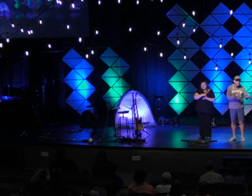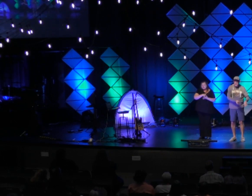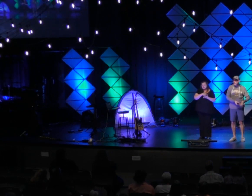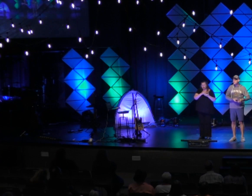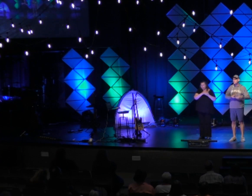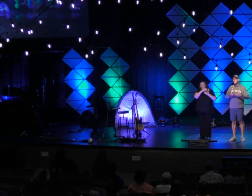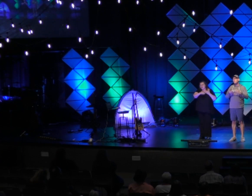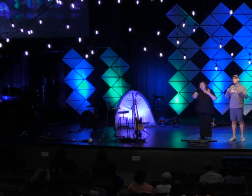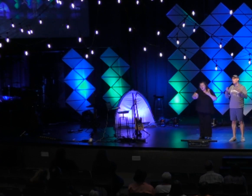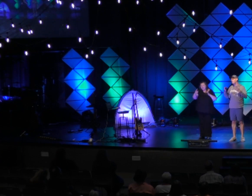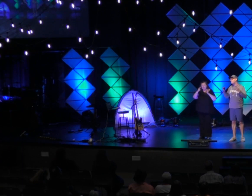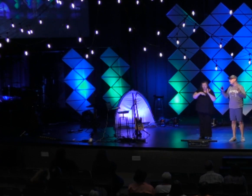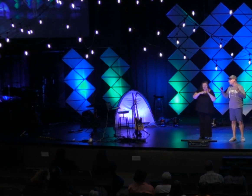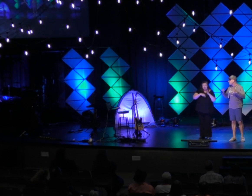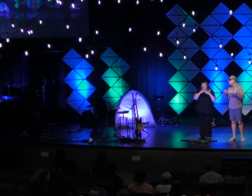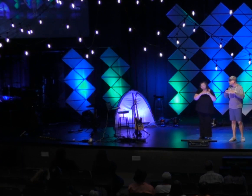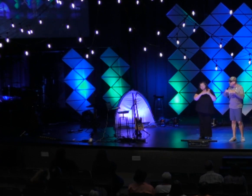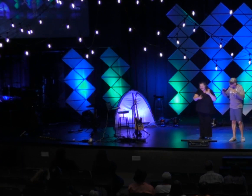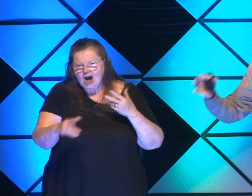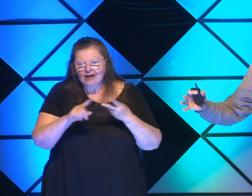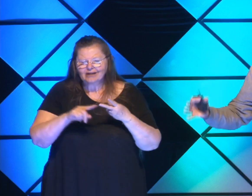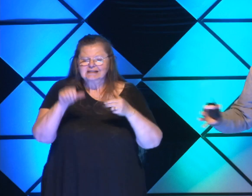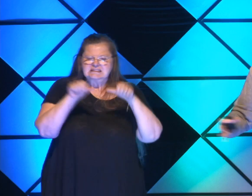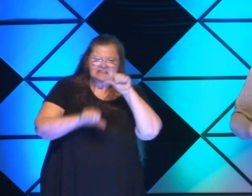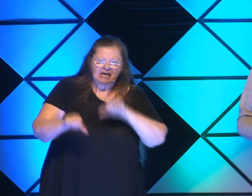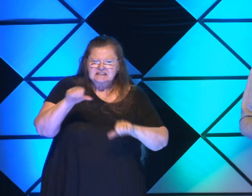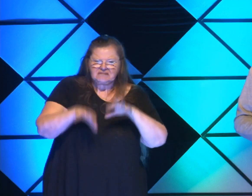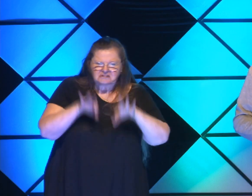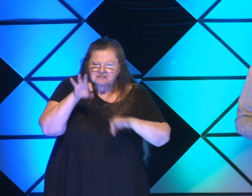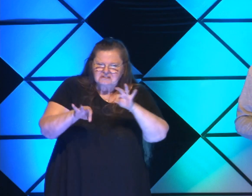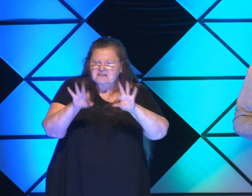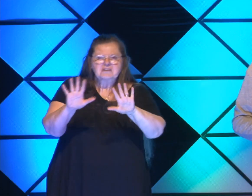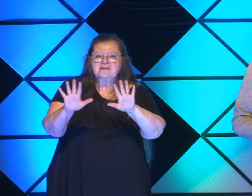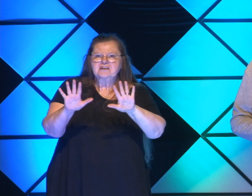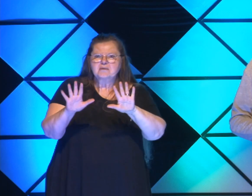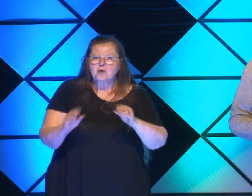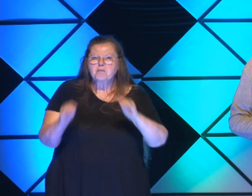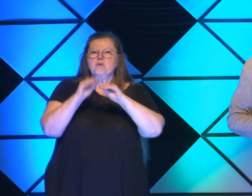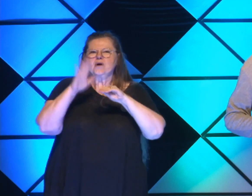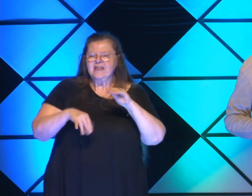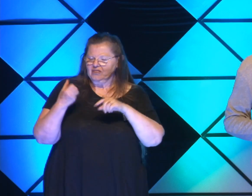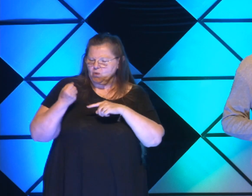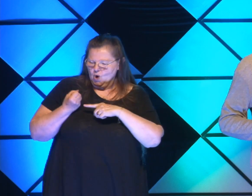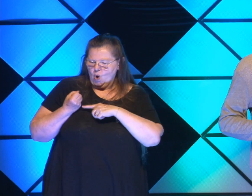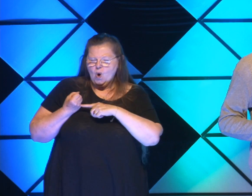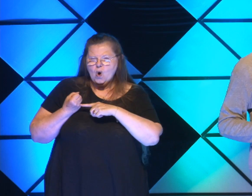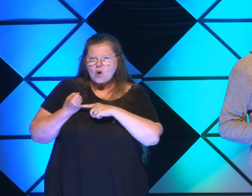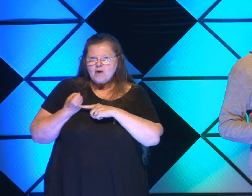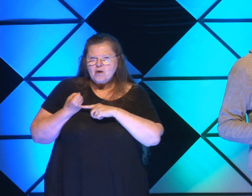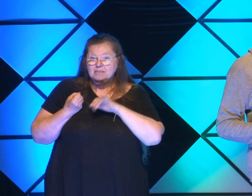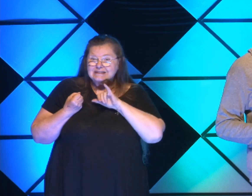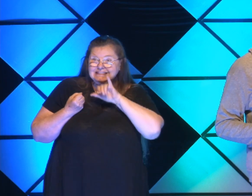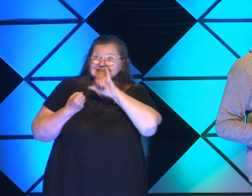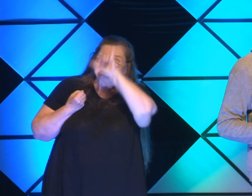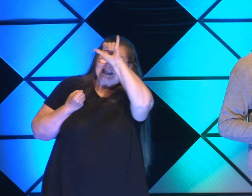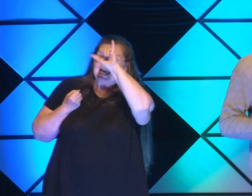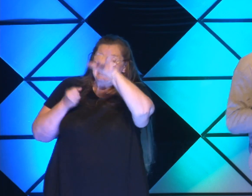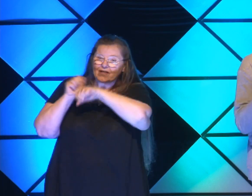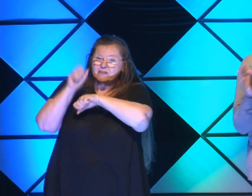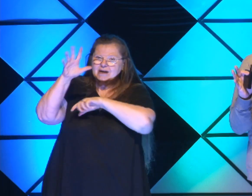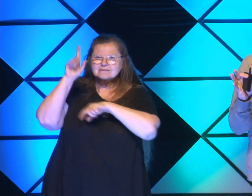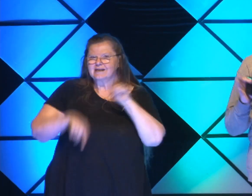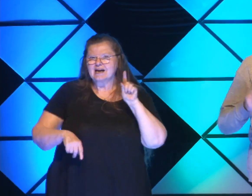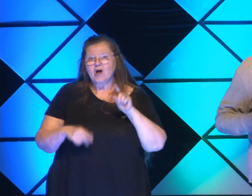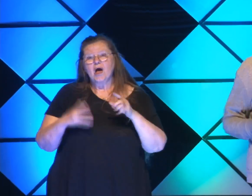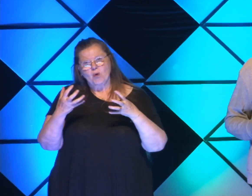the readings, that goes beyond the scientific discovery. But you can't stay on the mountain. We